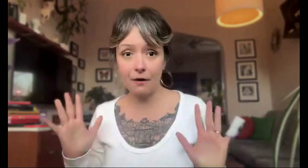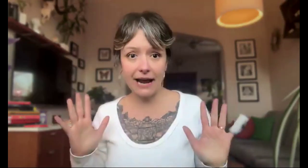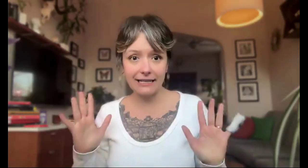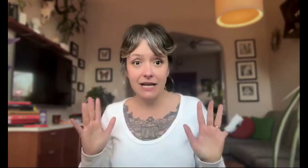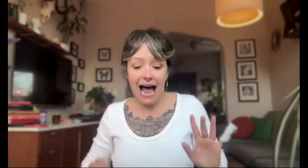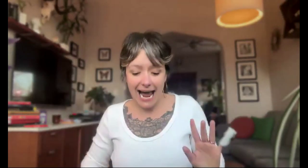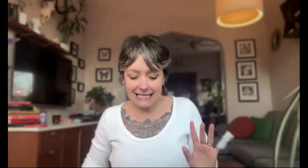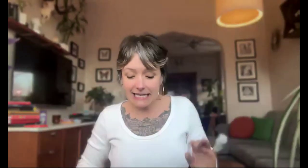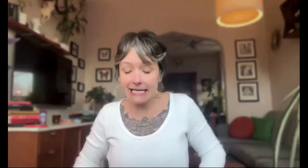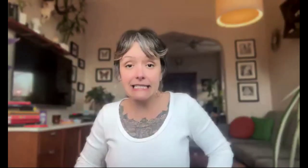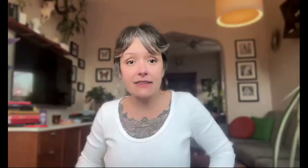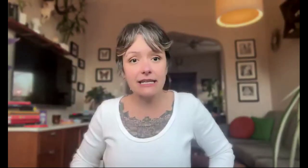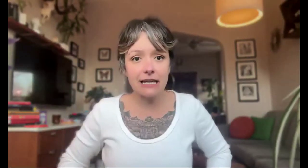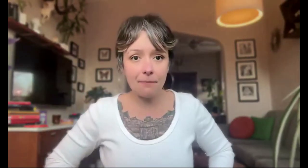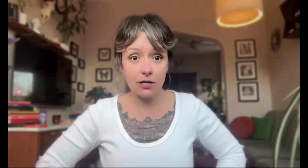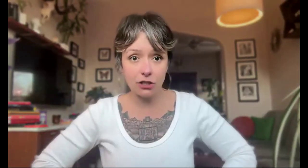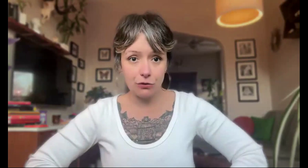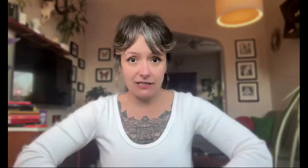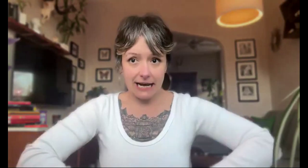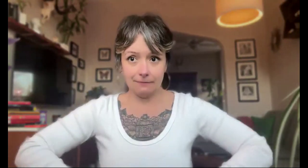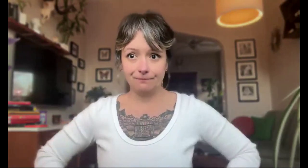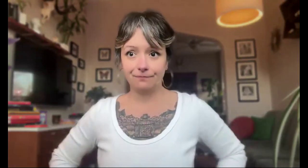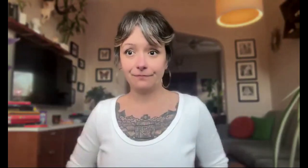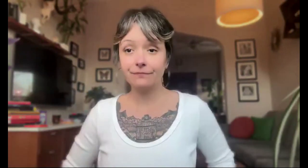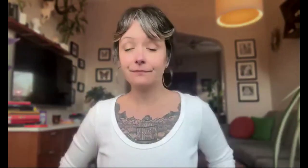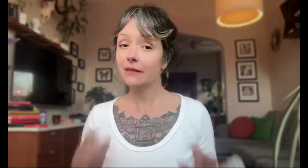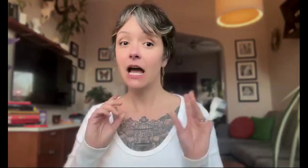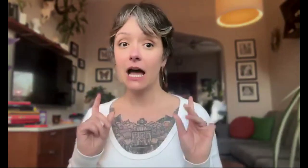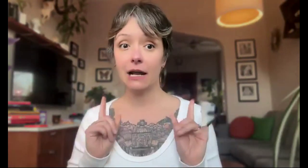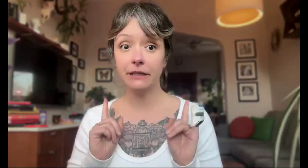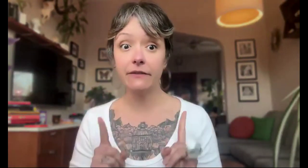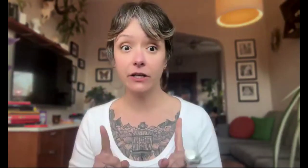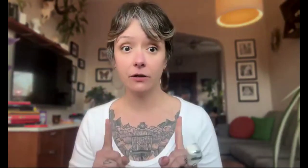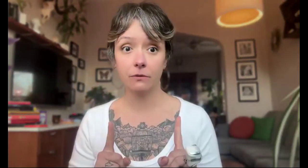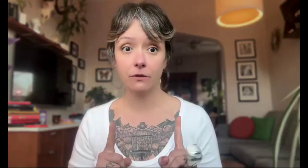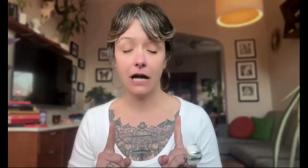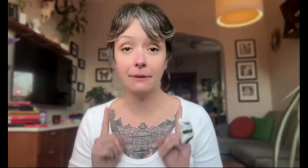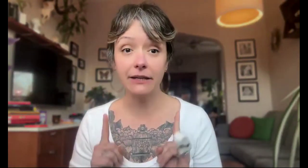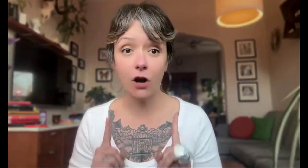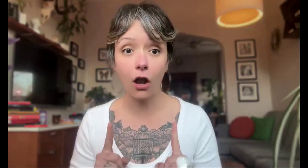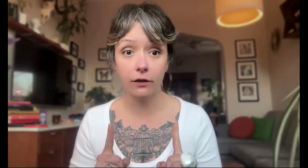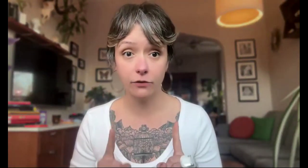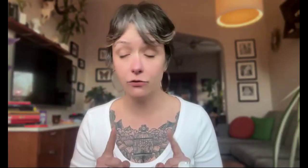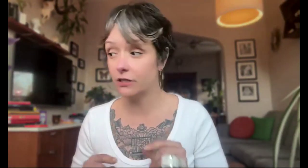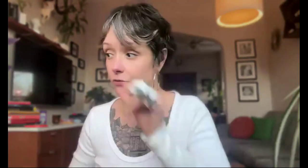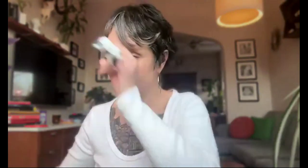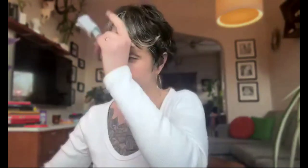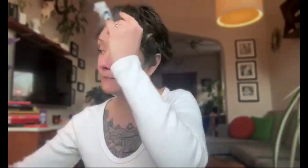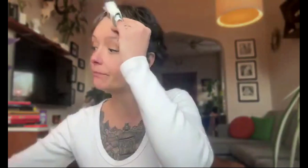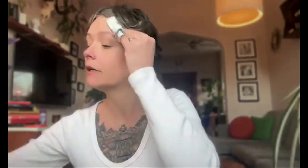All right, I teased this up on Tuesday, and I believe in you. I believe in all of you. You can do this.